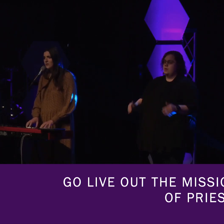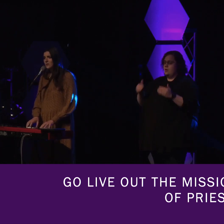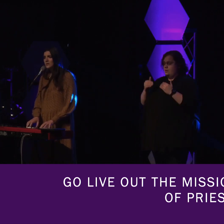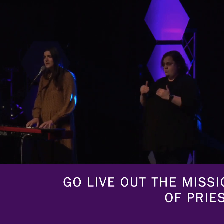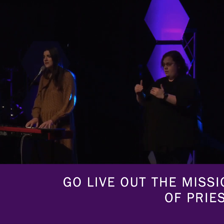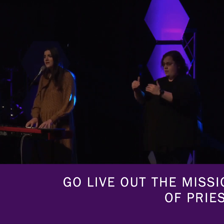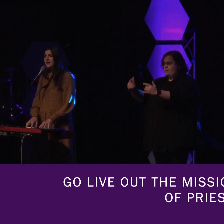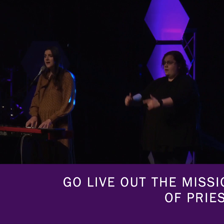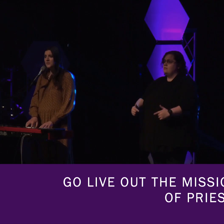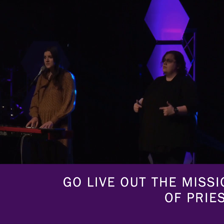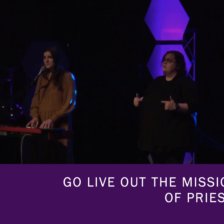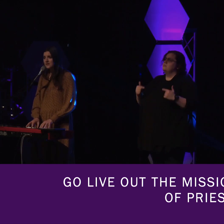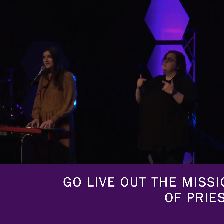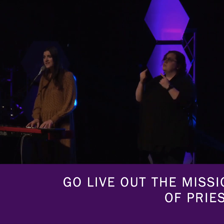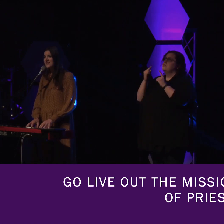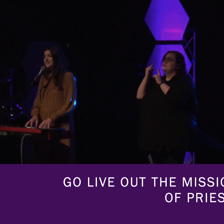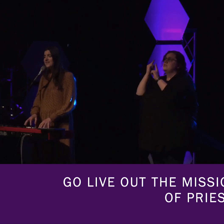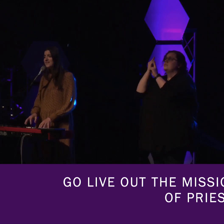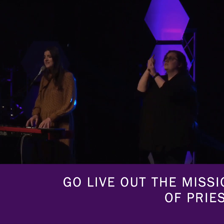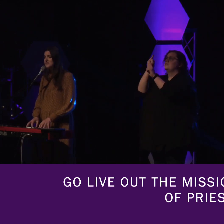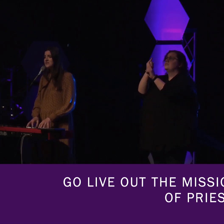priests. Go live out the